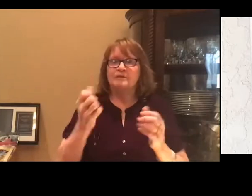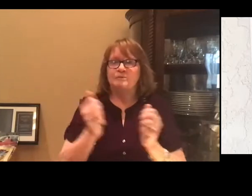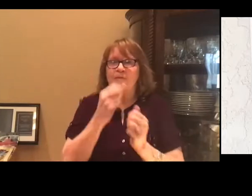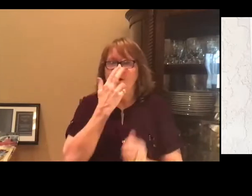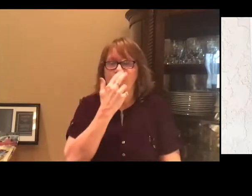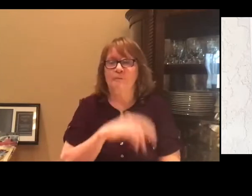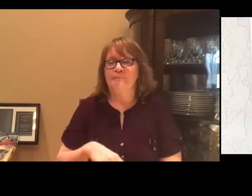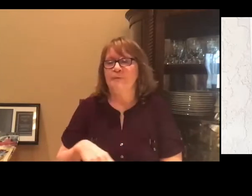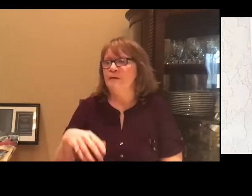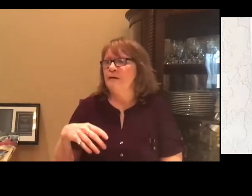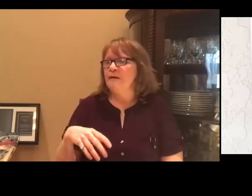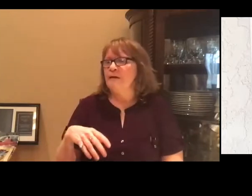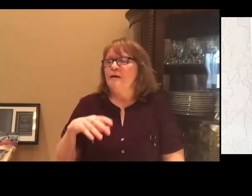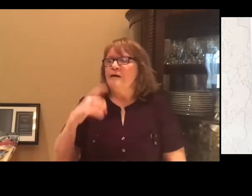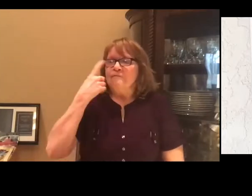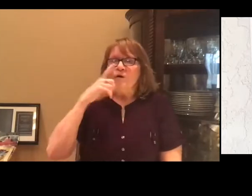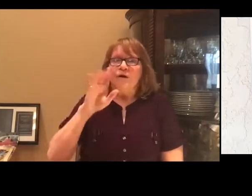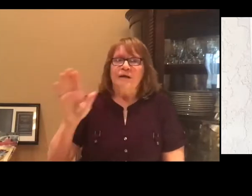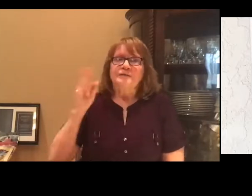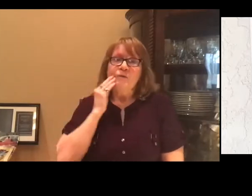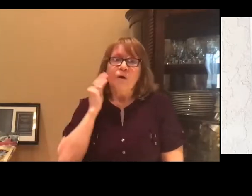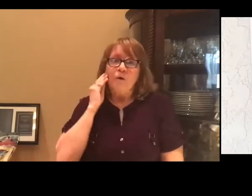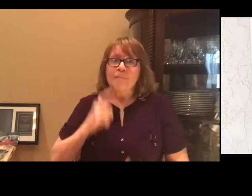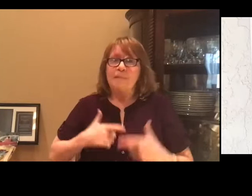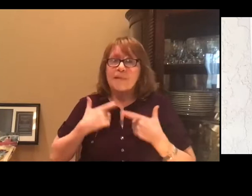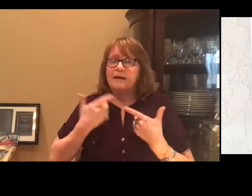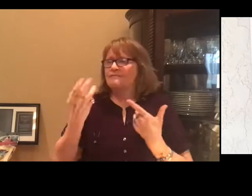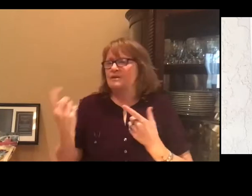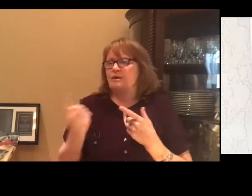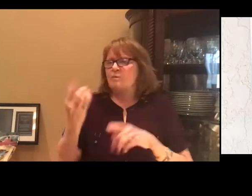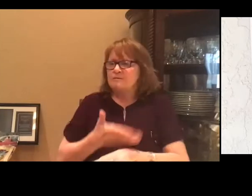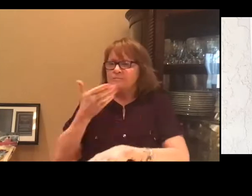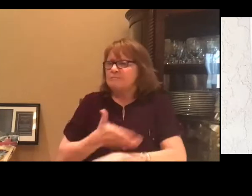upgrading, remodeling, painting, building things.